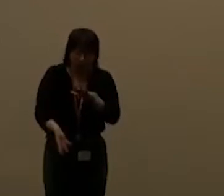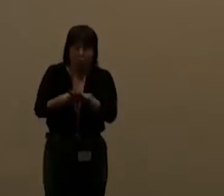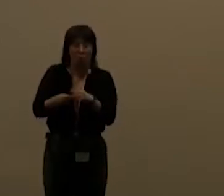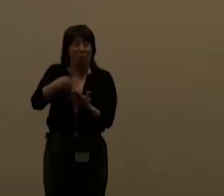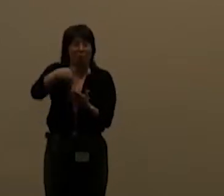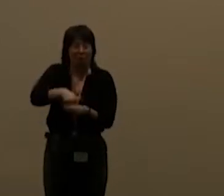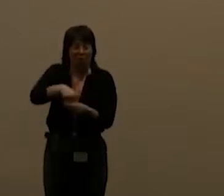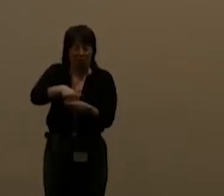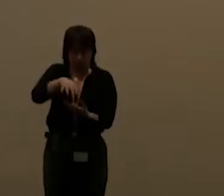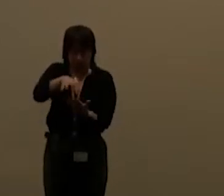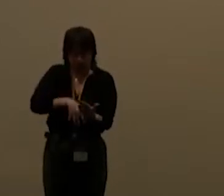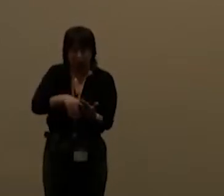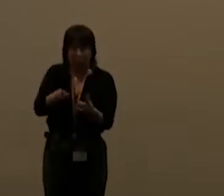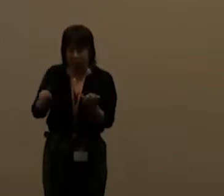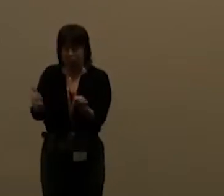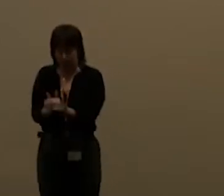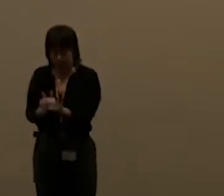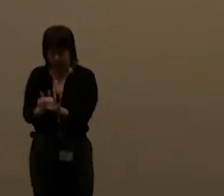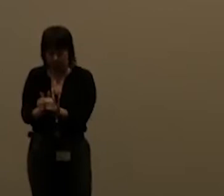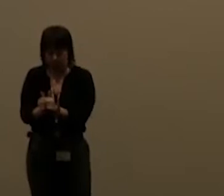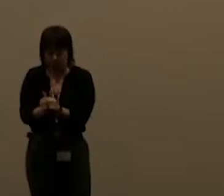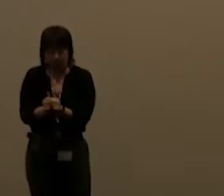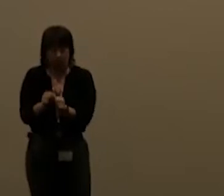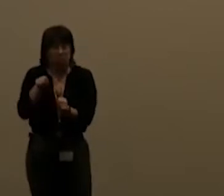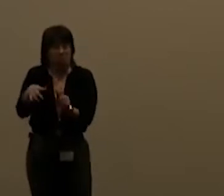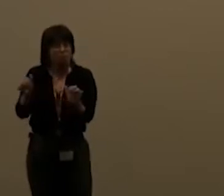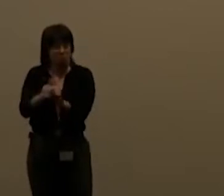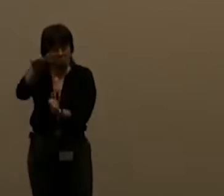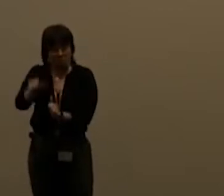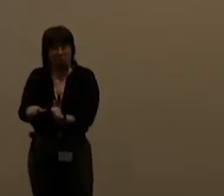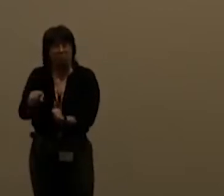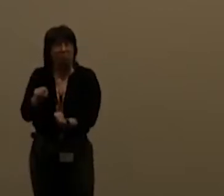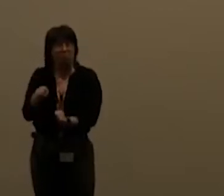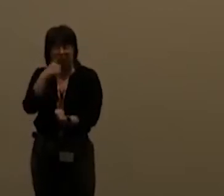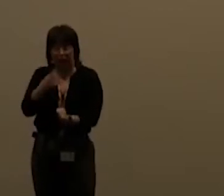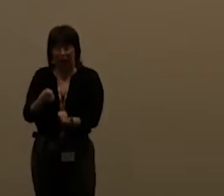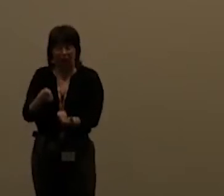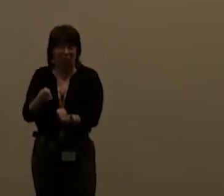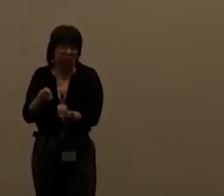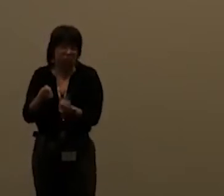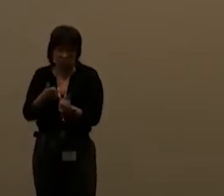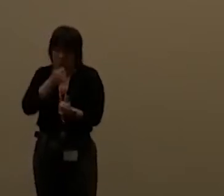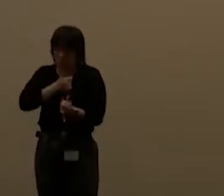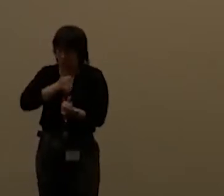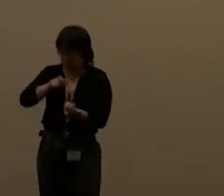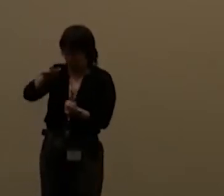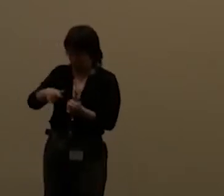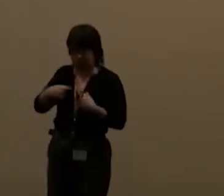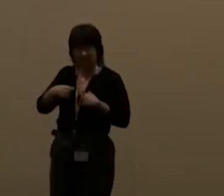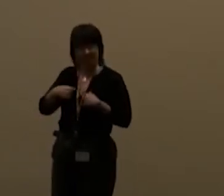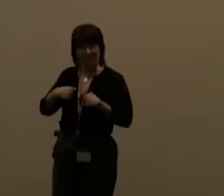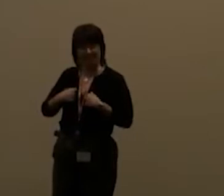there. And then for the approval, the approver, we can either let the user filling out the